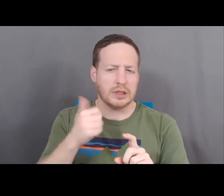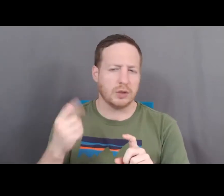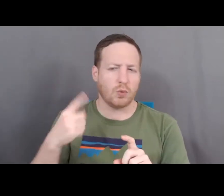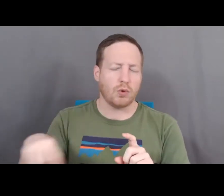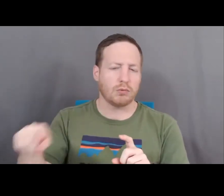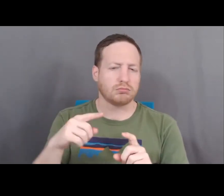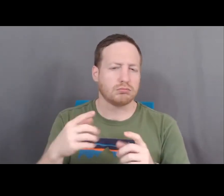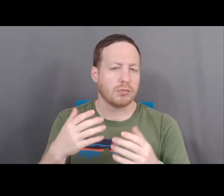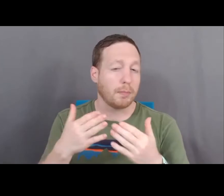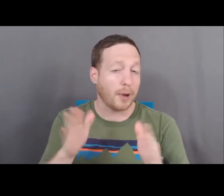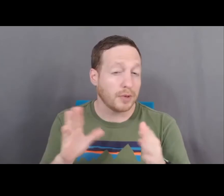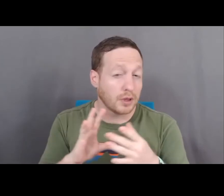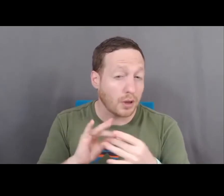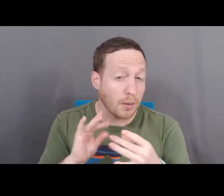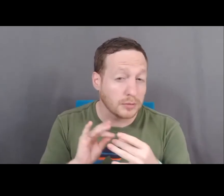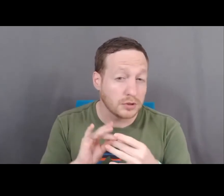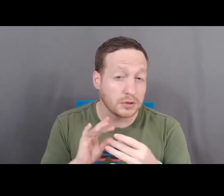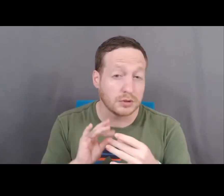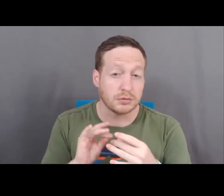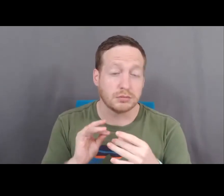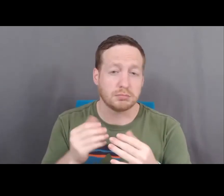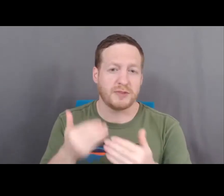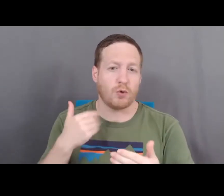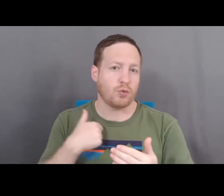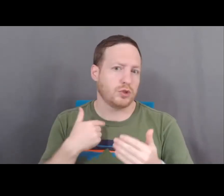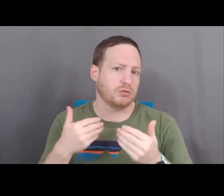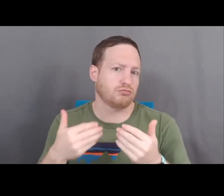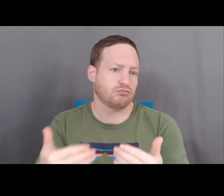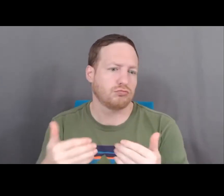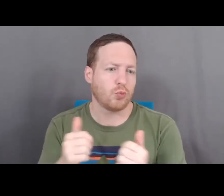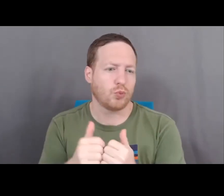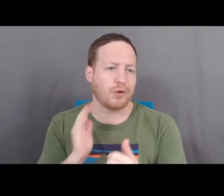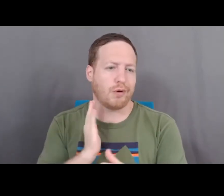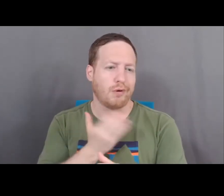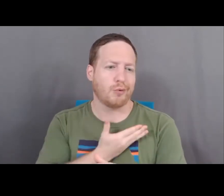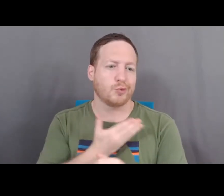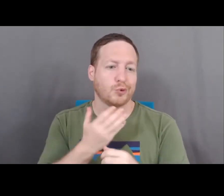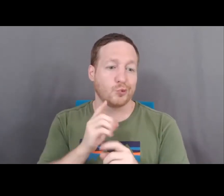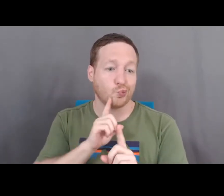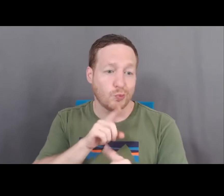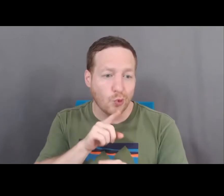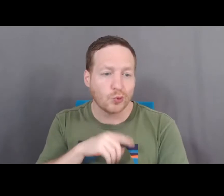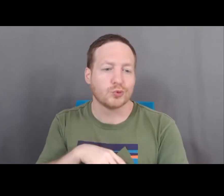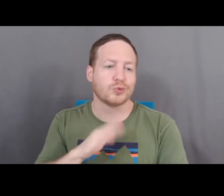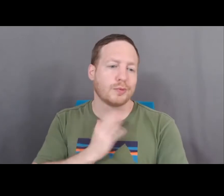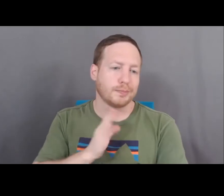So next, I wanted to ask if anyone from the public audience has any comments before we proceed with our